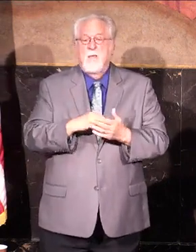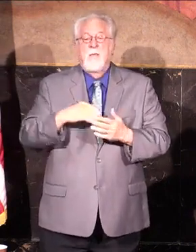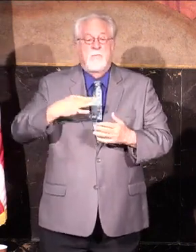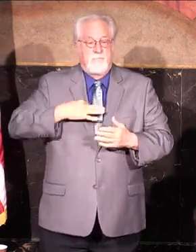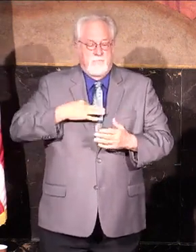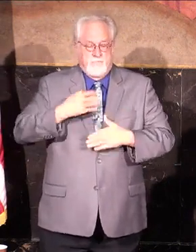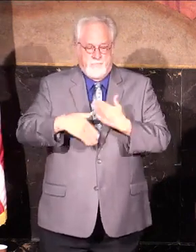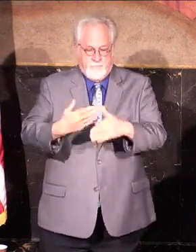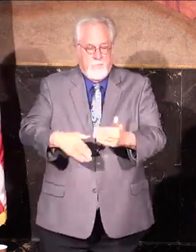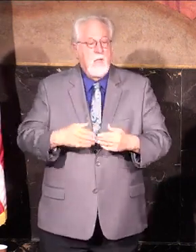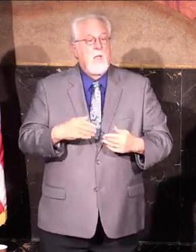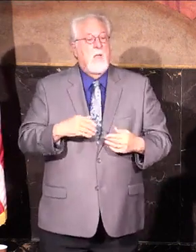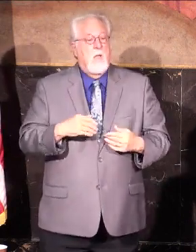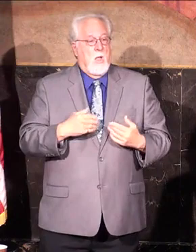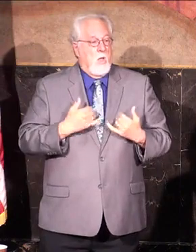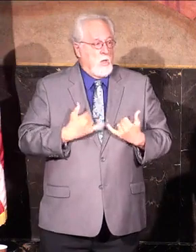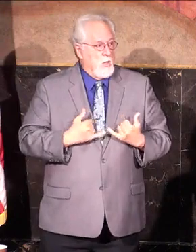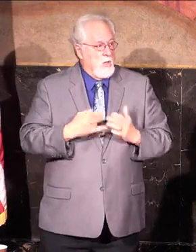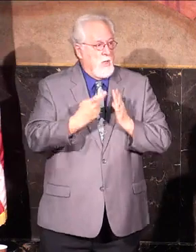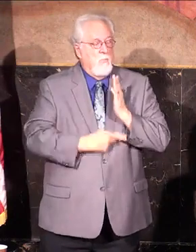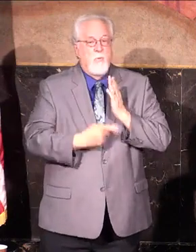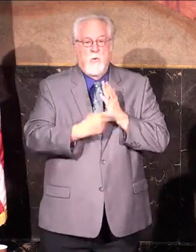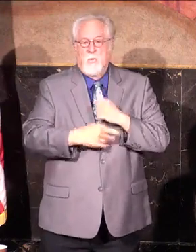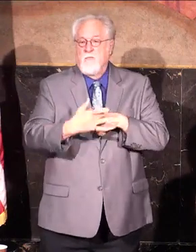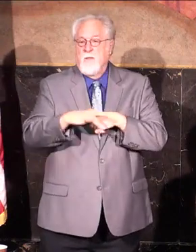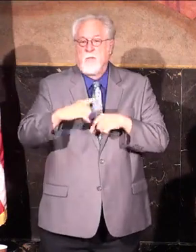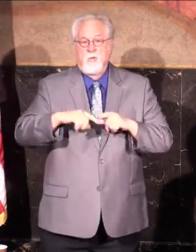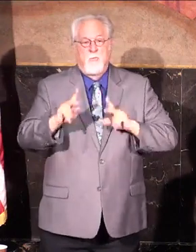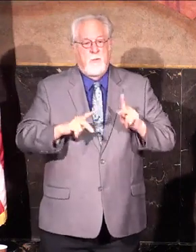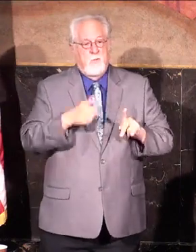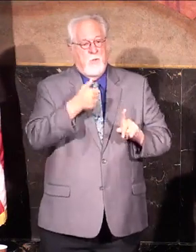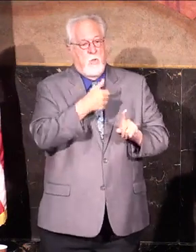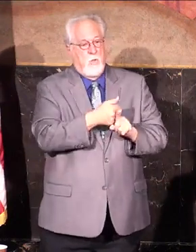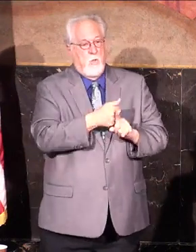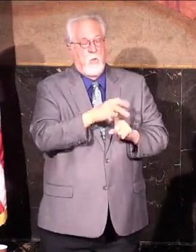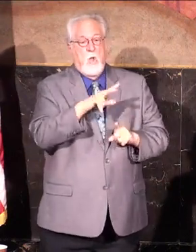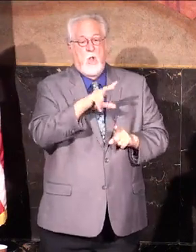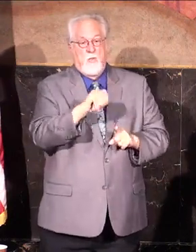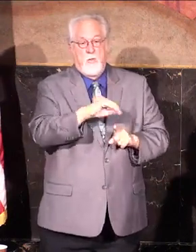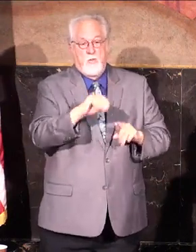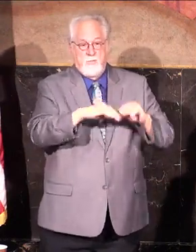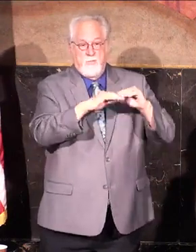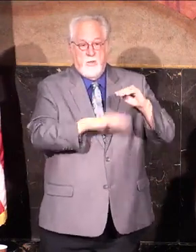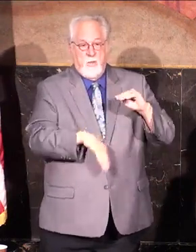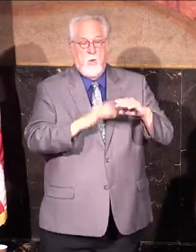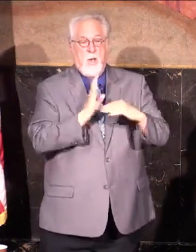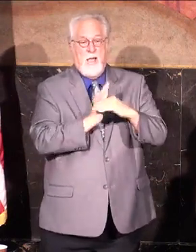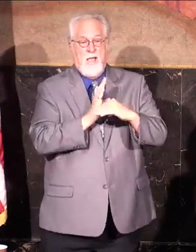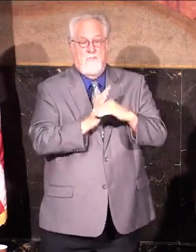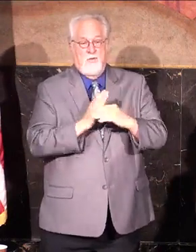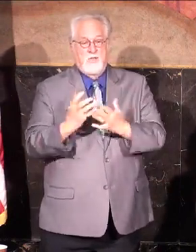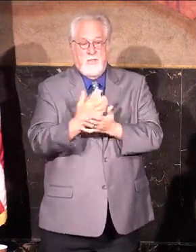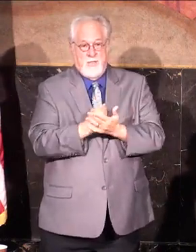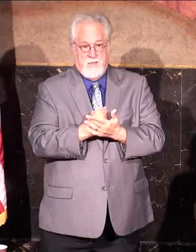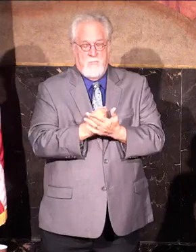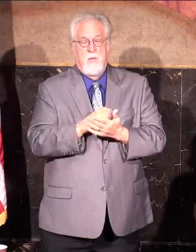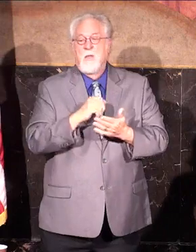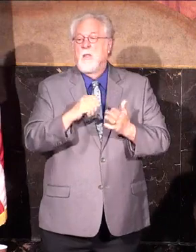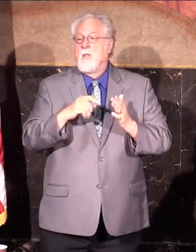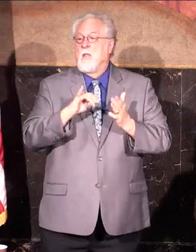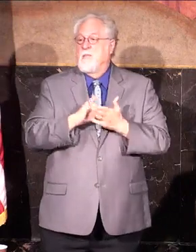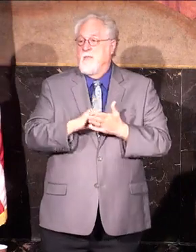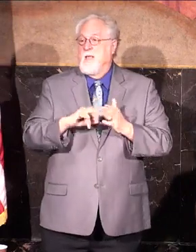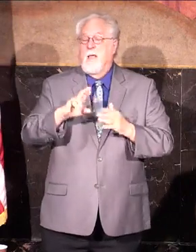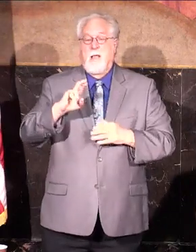process. Currently, the program is available to individuals who are at 30% or below average median income. And what that represents in the